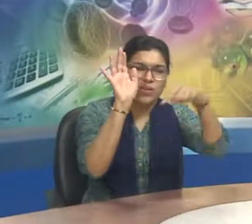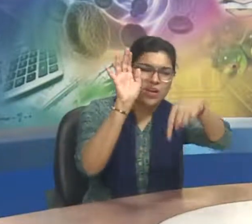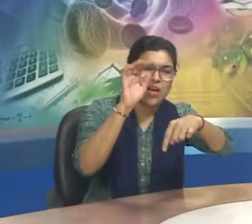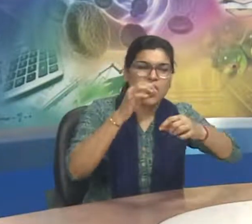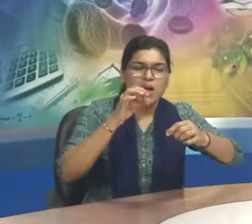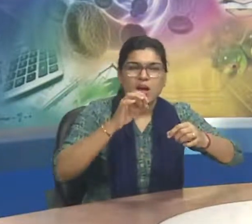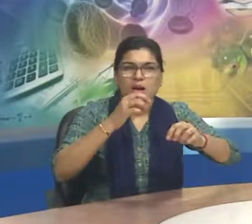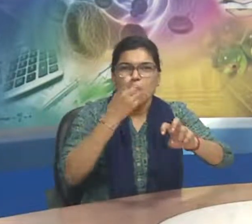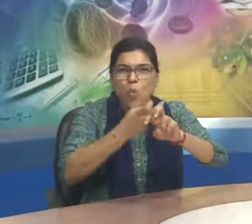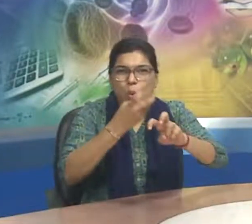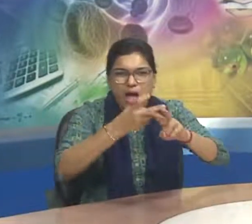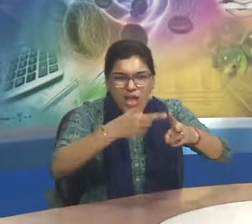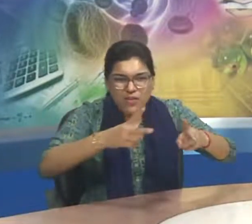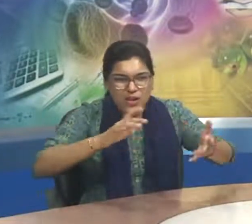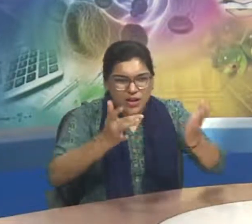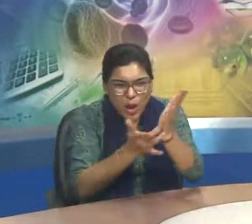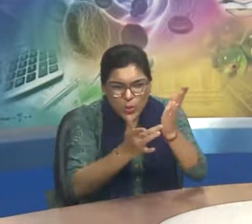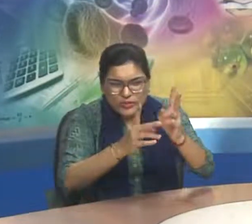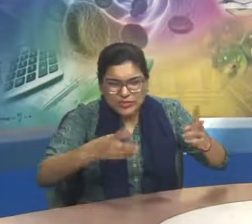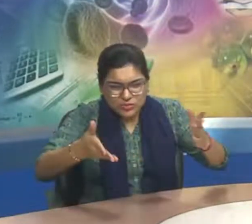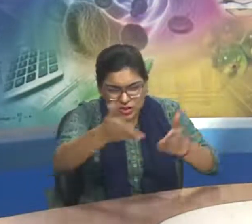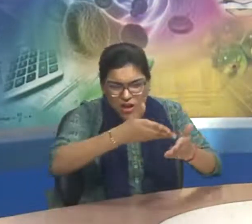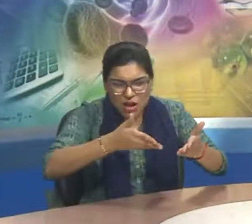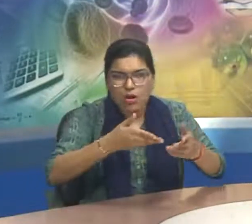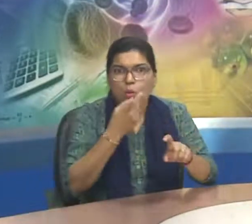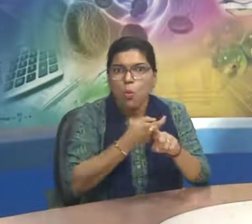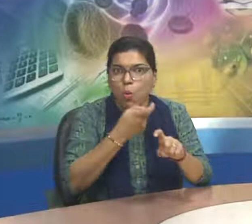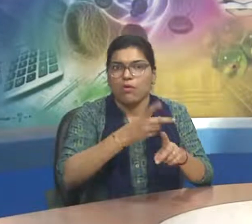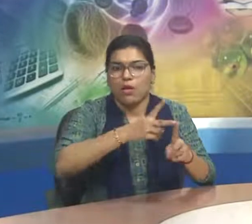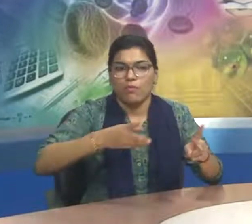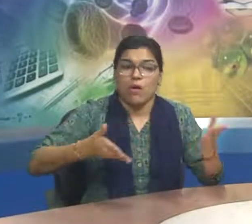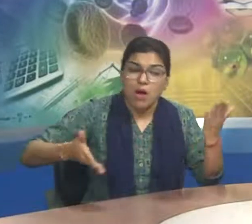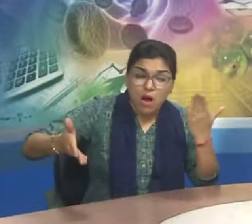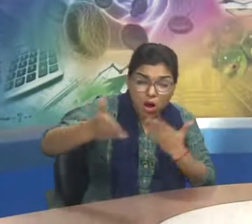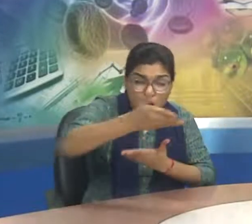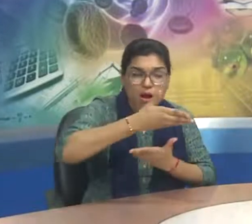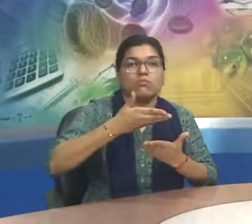the bonnets of the car also has iron.